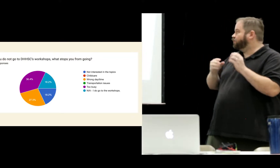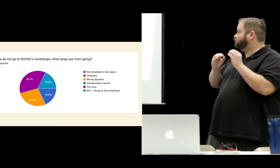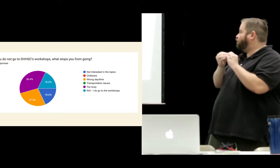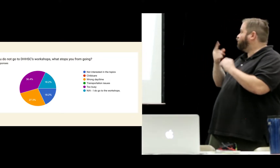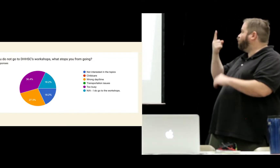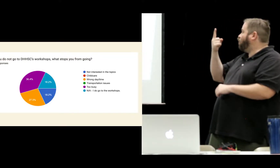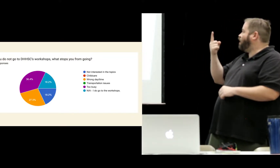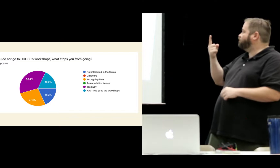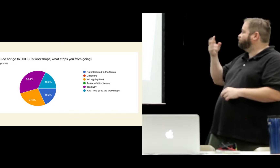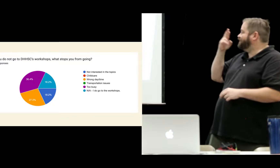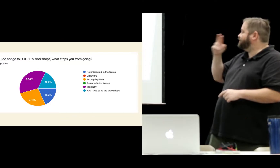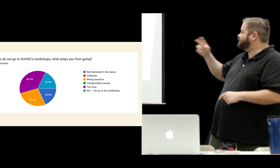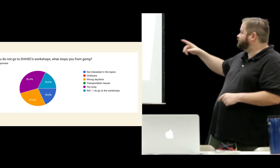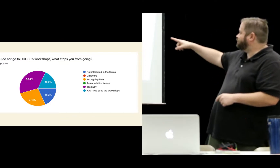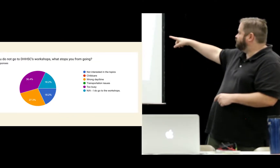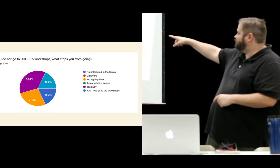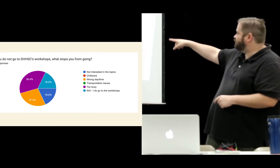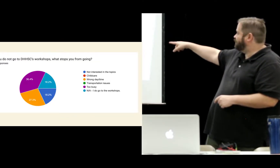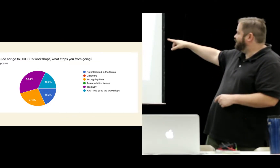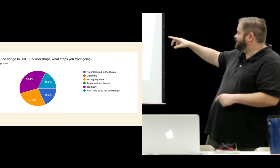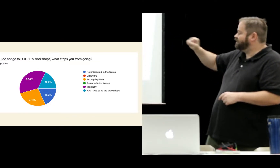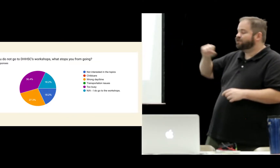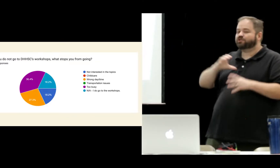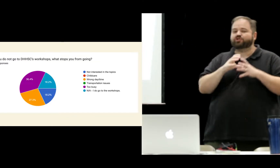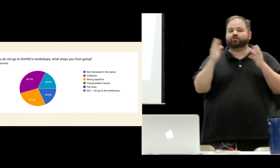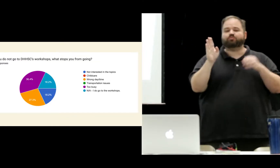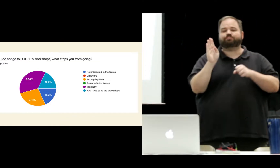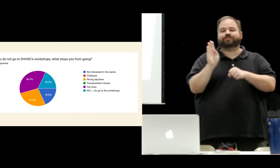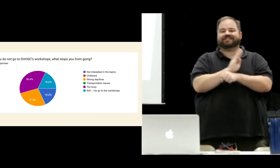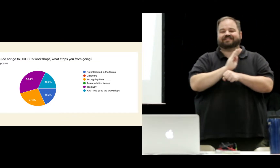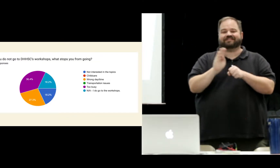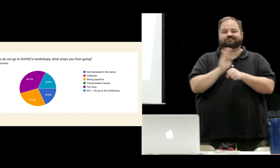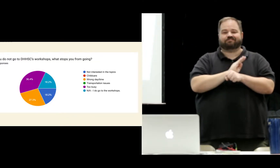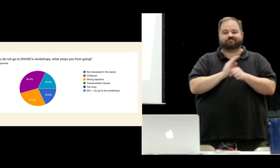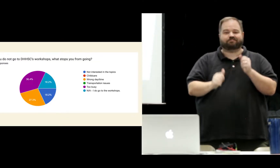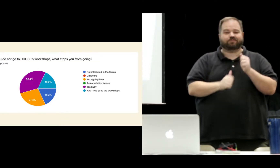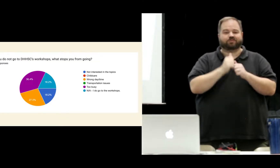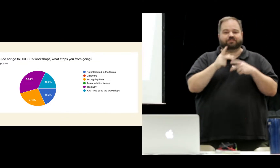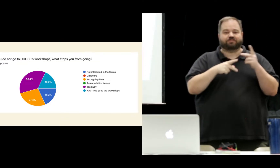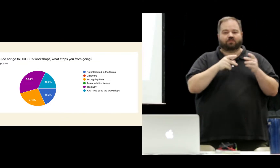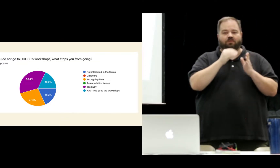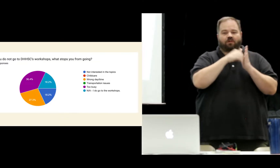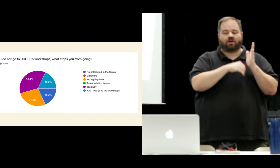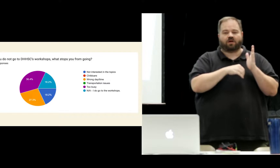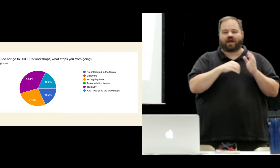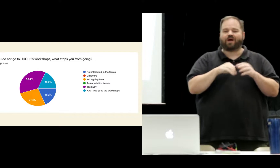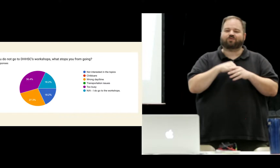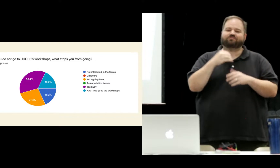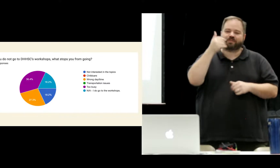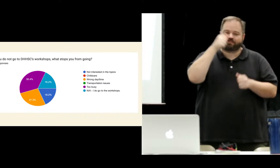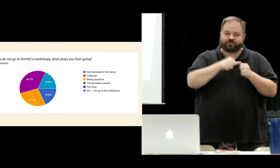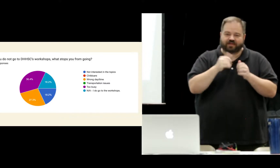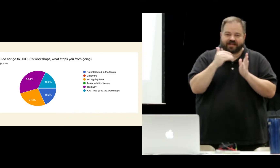So I won't list everything that shows up here on this graph, but a lot of it was that a lot of people were